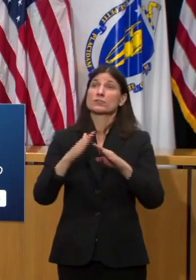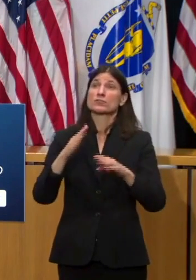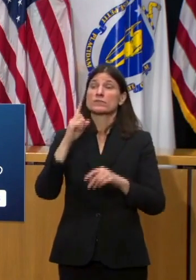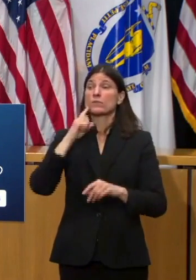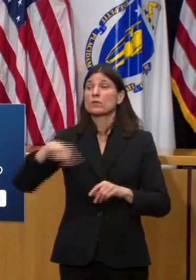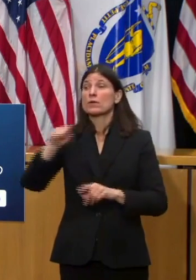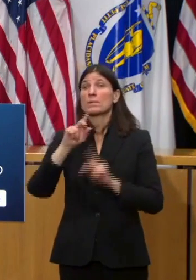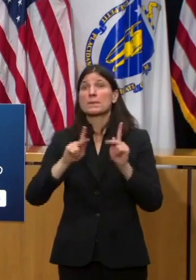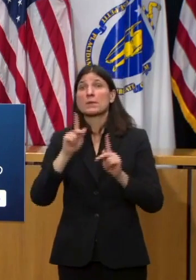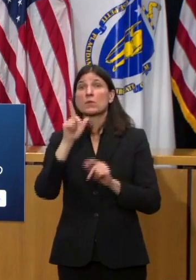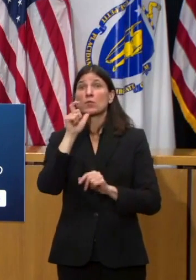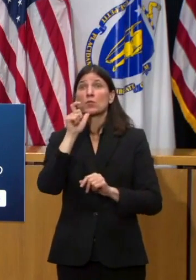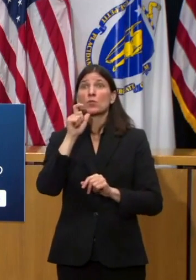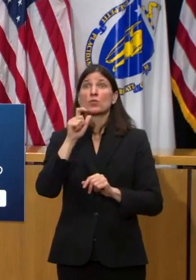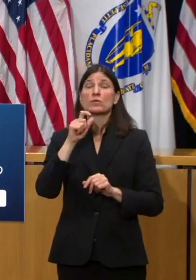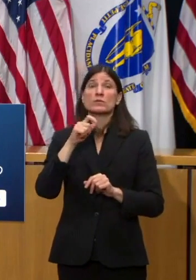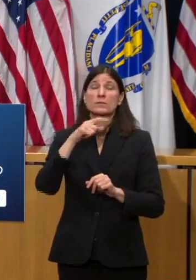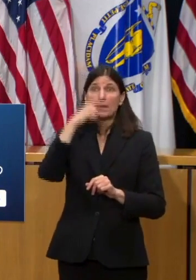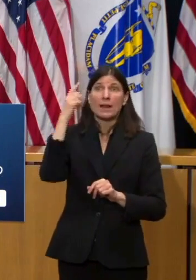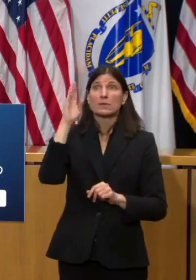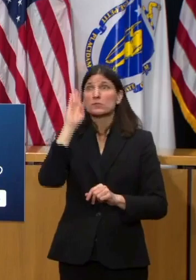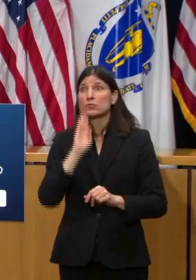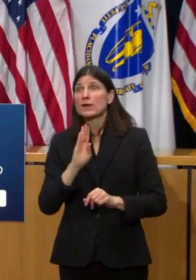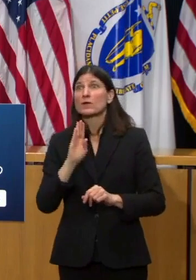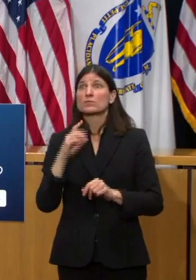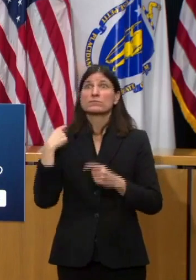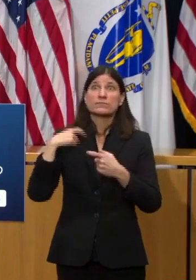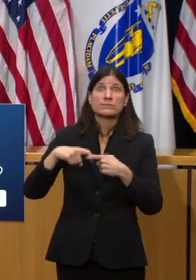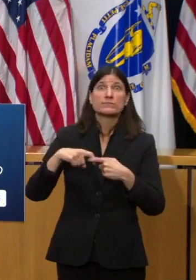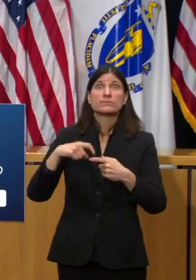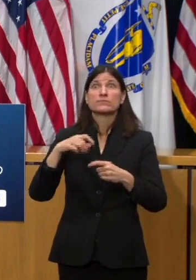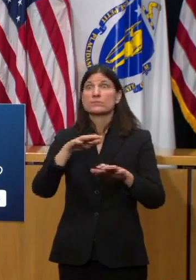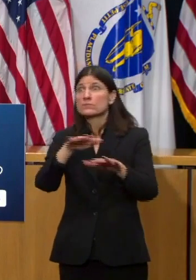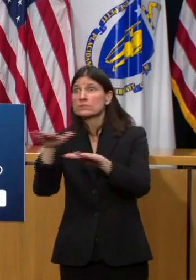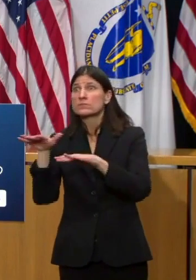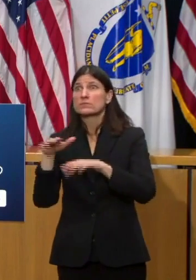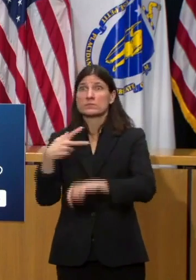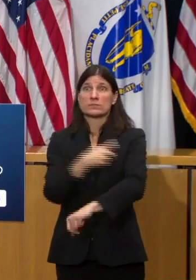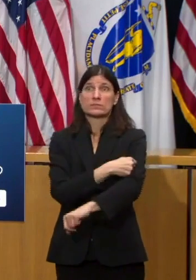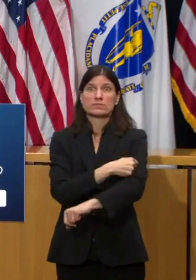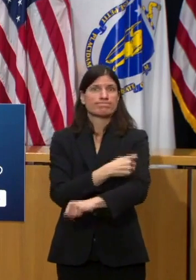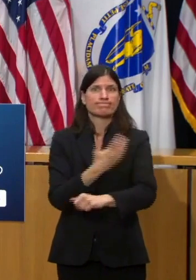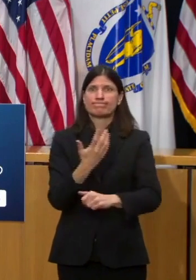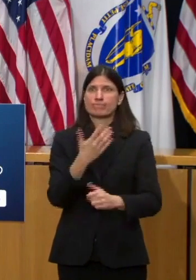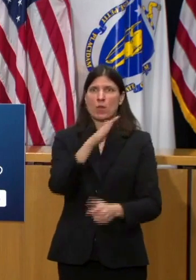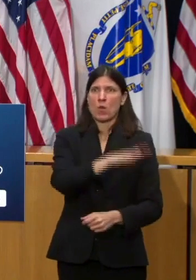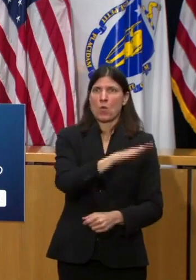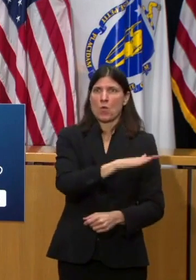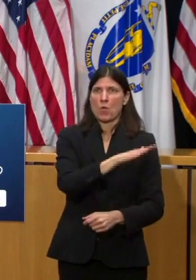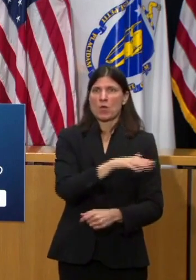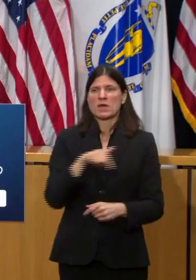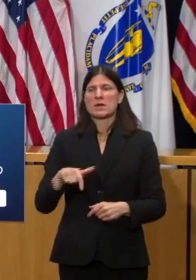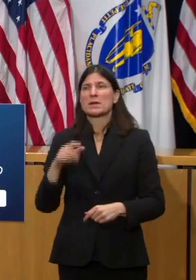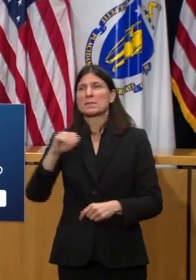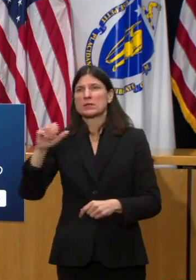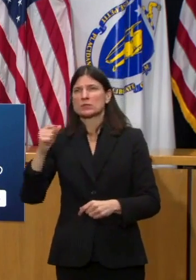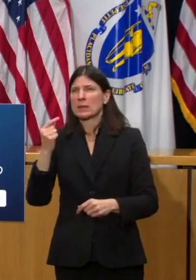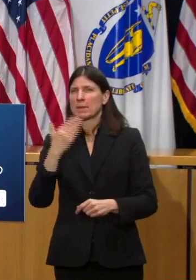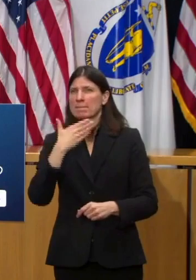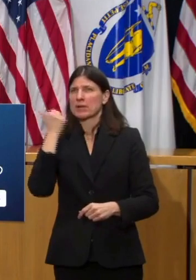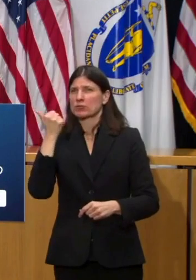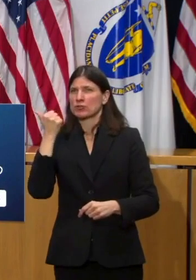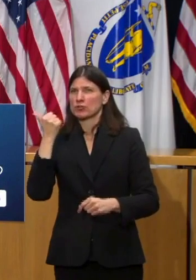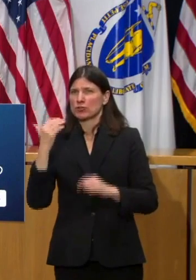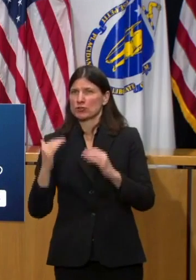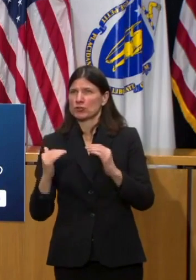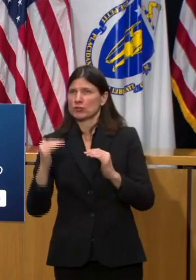collecting this data, who are listed as unknown. And so one of the things we've asked the Department of Public Health to do is to